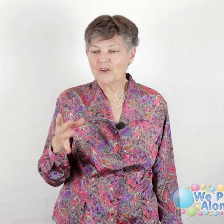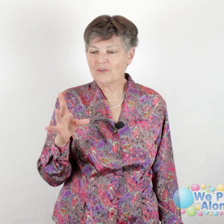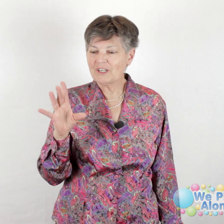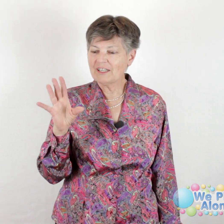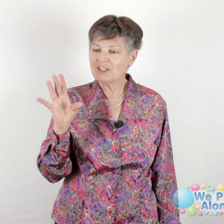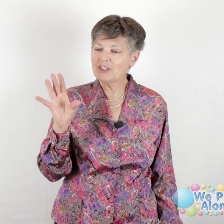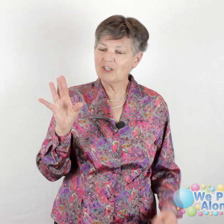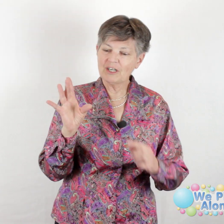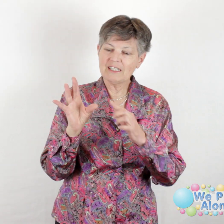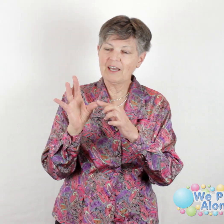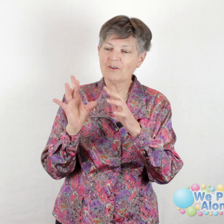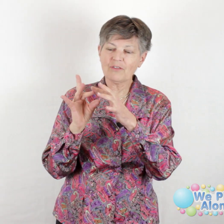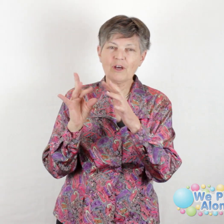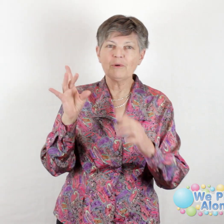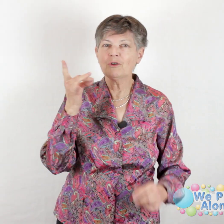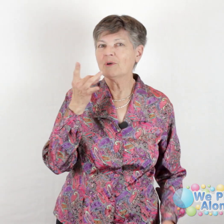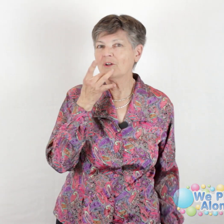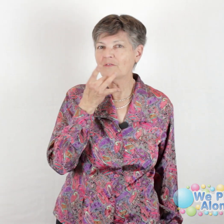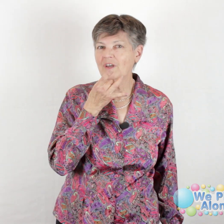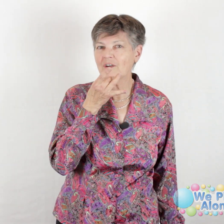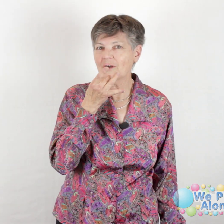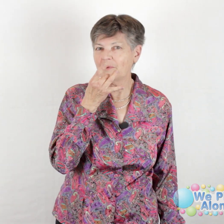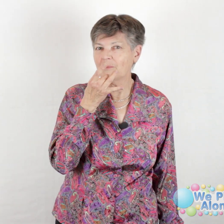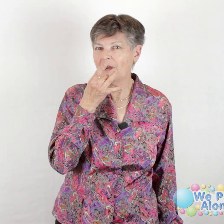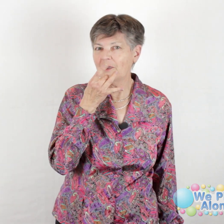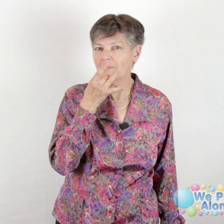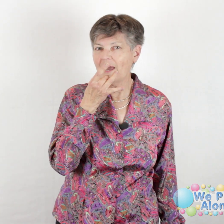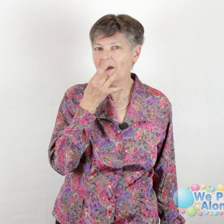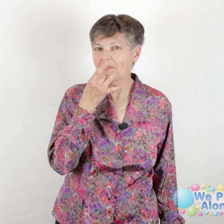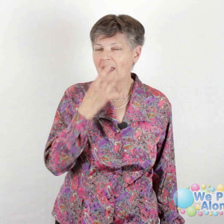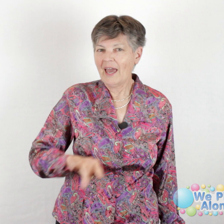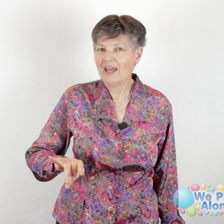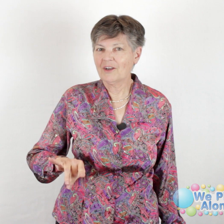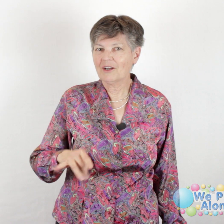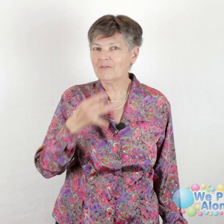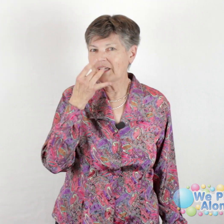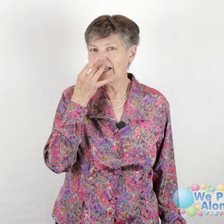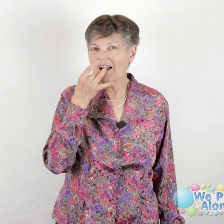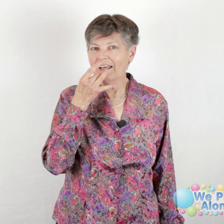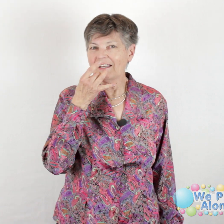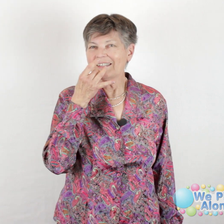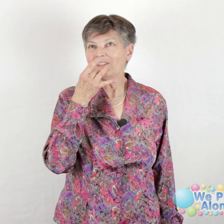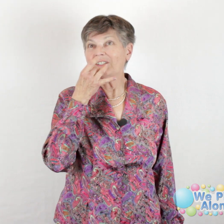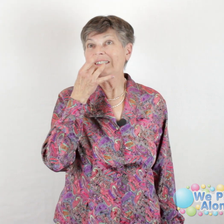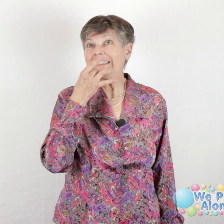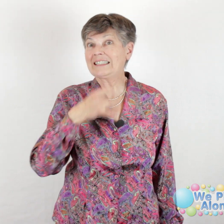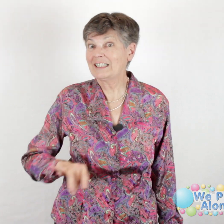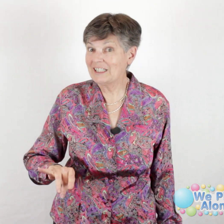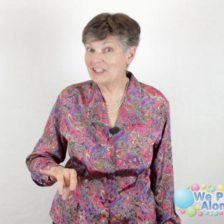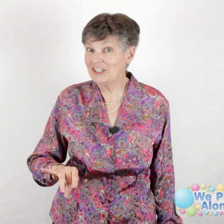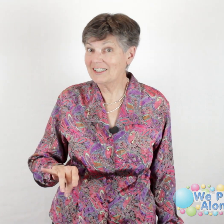for delicious, you're going to take your thumb and your middle finger up here by your mouth and you're going to flick it out like this. It's